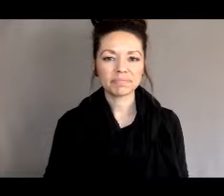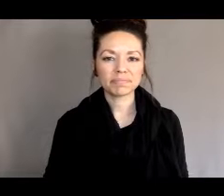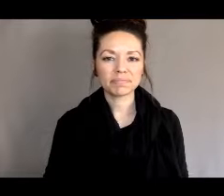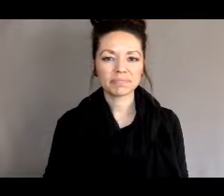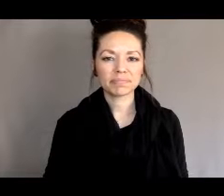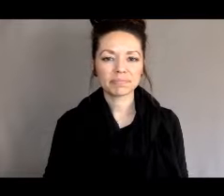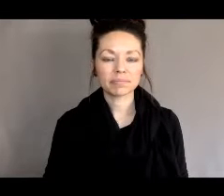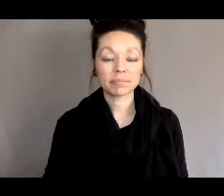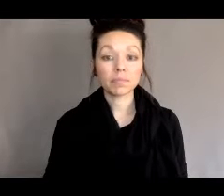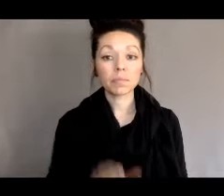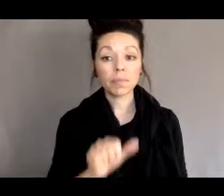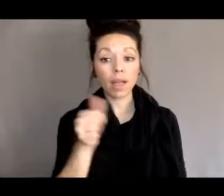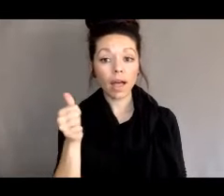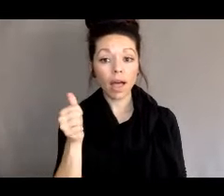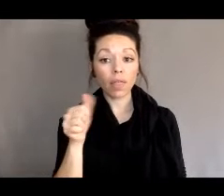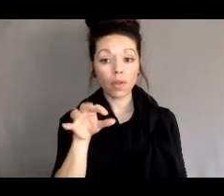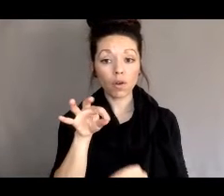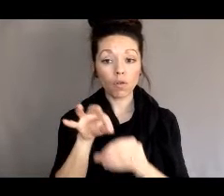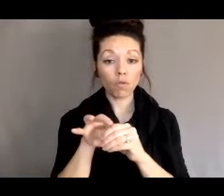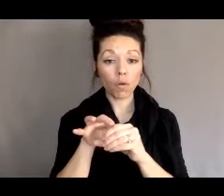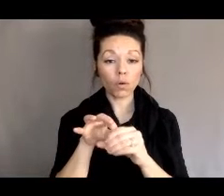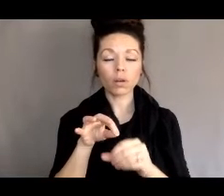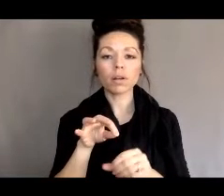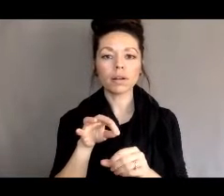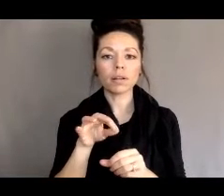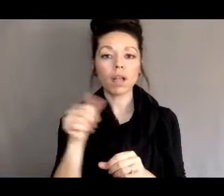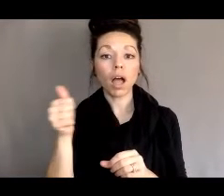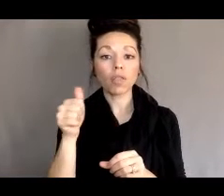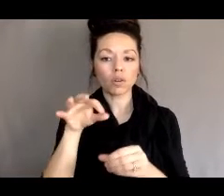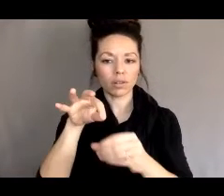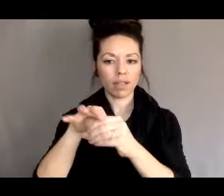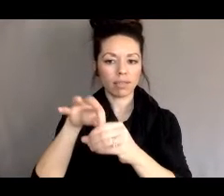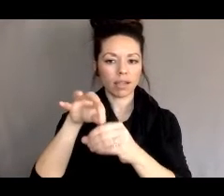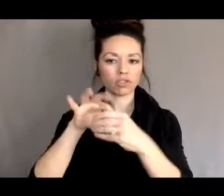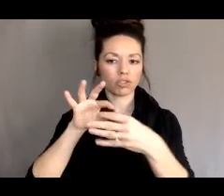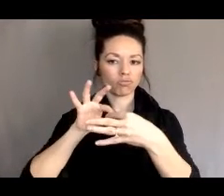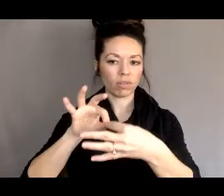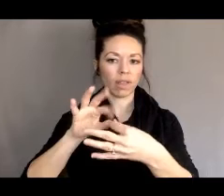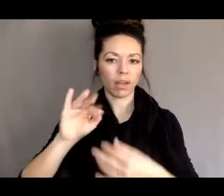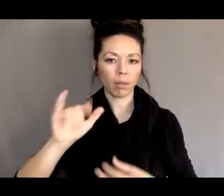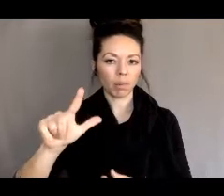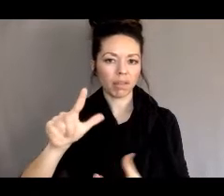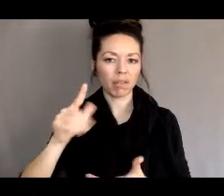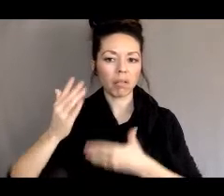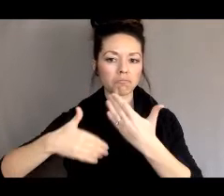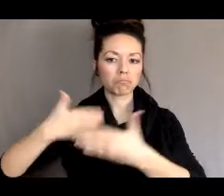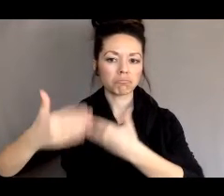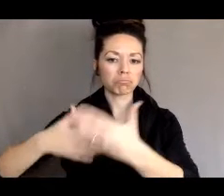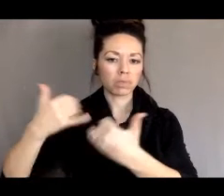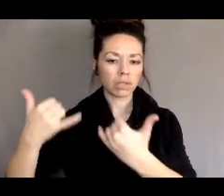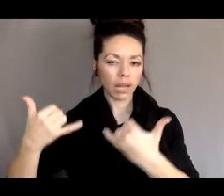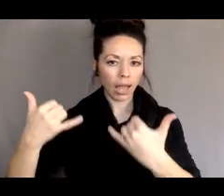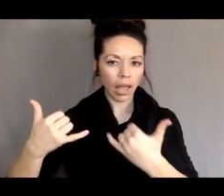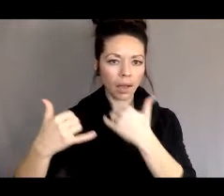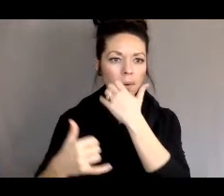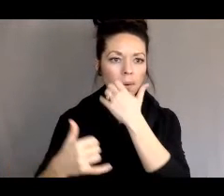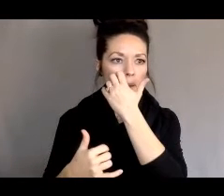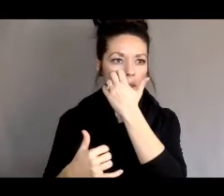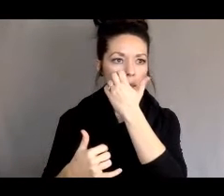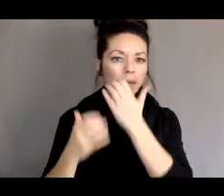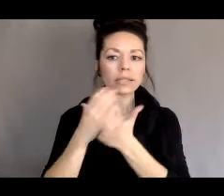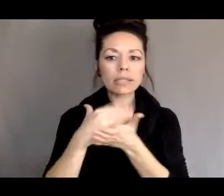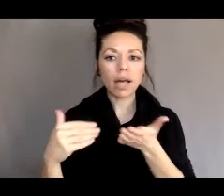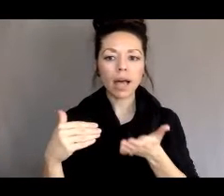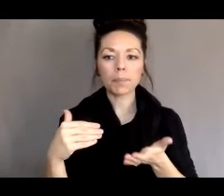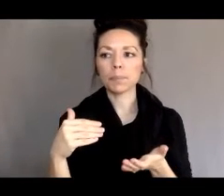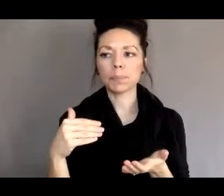There are some other voter registration, election related bills that are going through the process. Some of them have